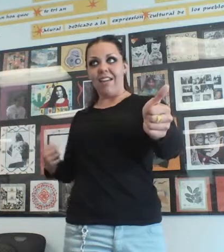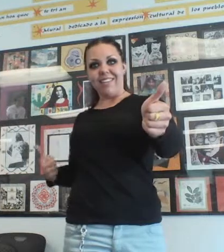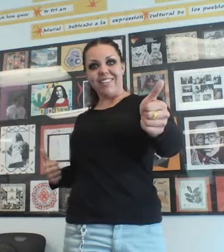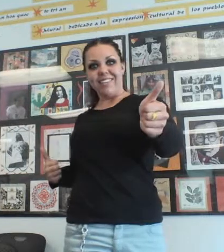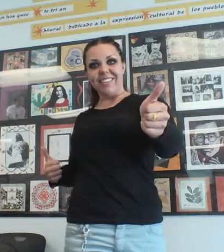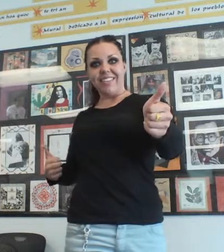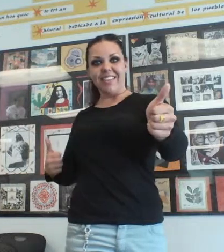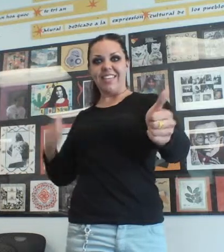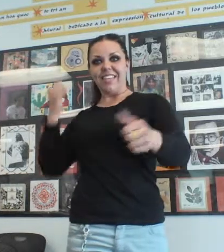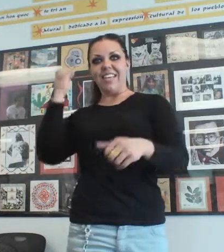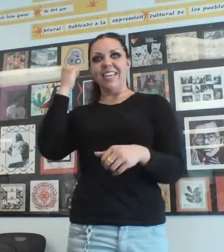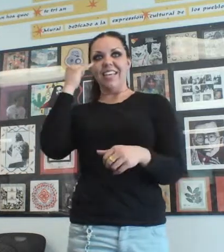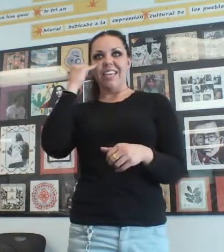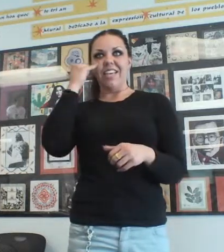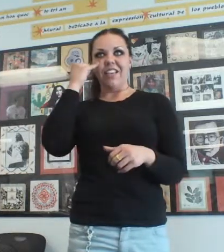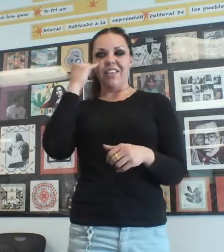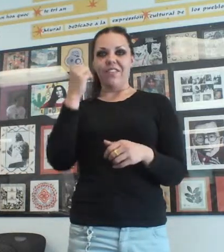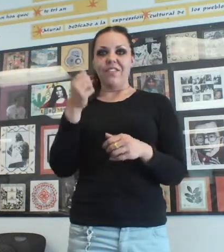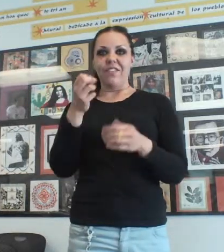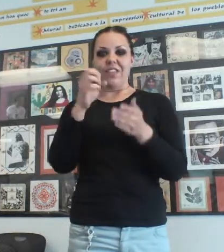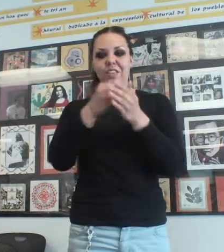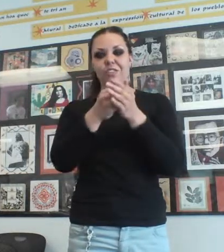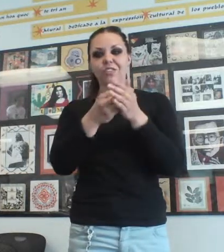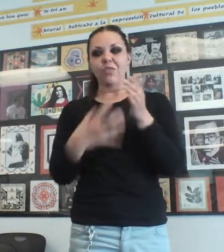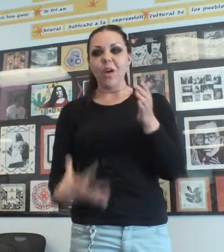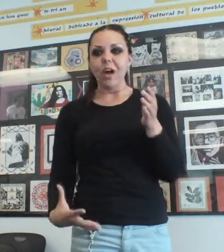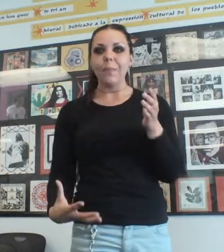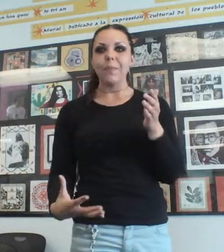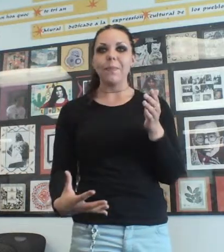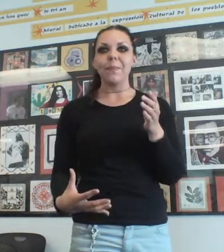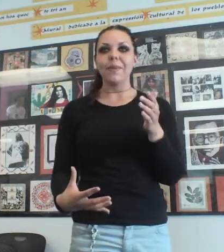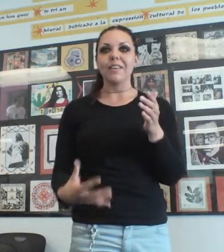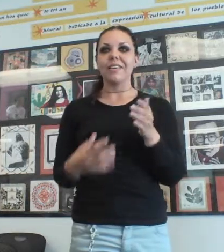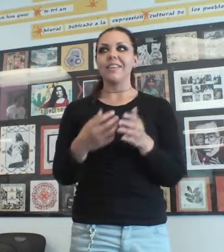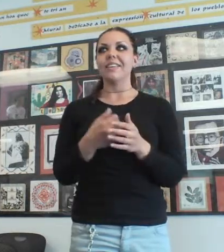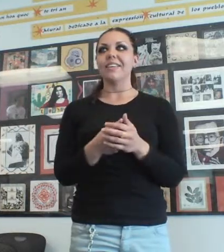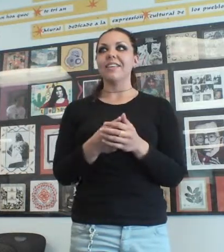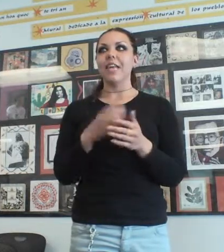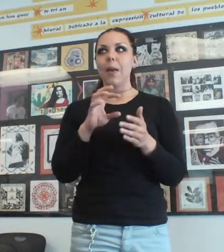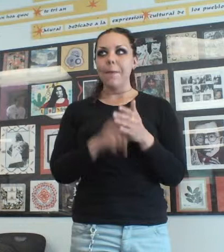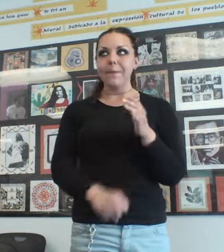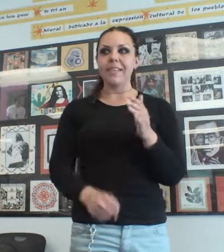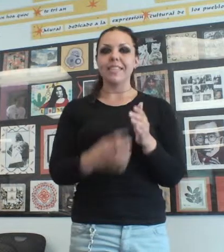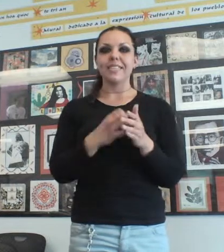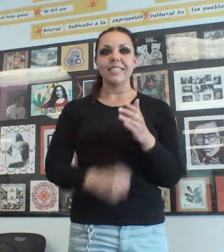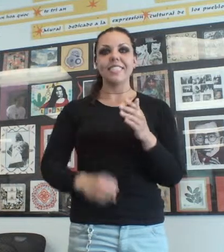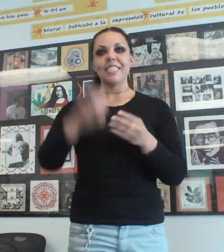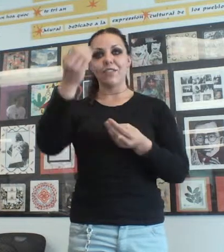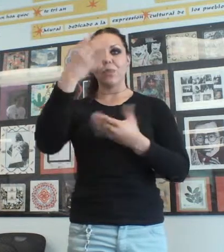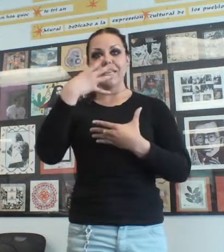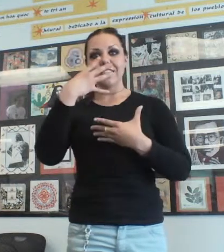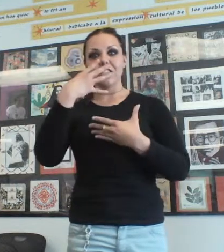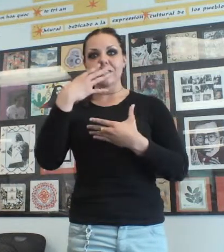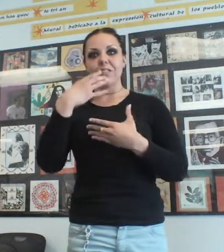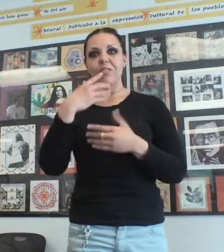information. Okay? So when we say chunk, we talk about chunking information. Usually it's a